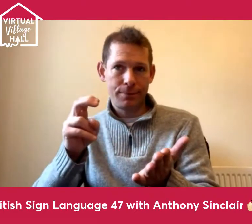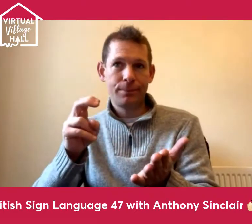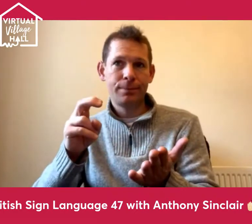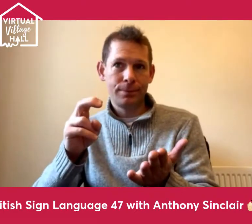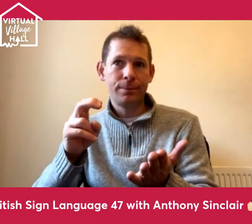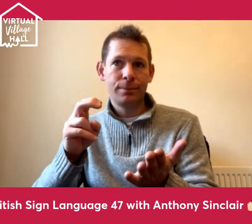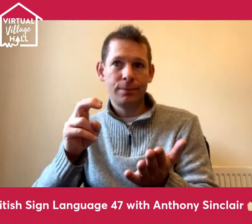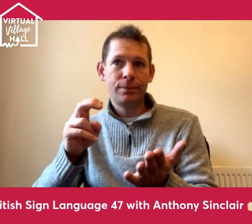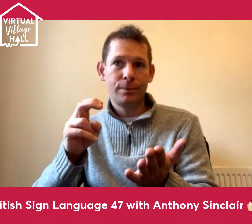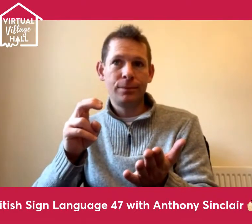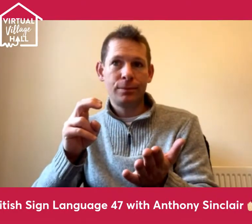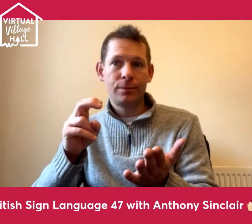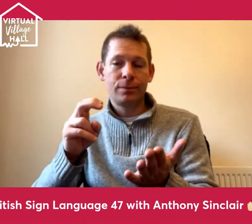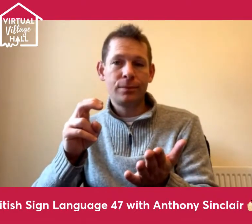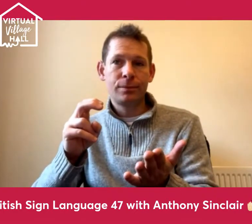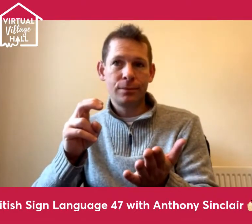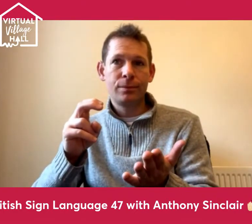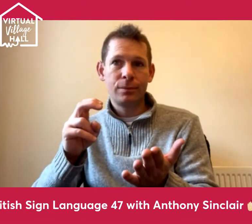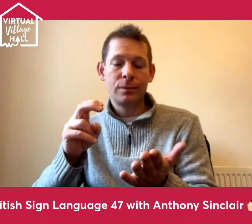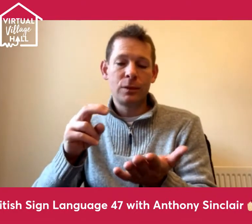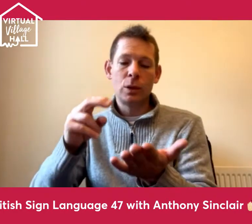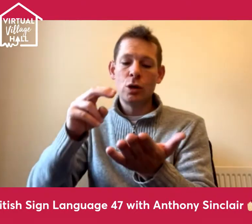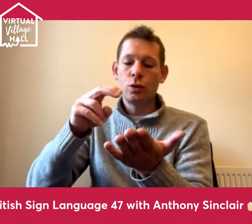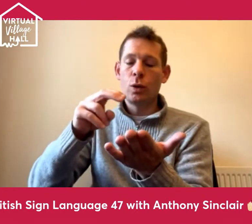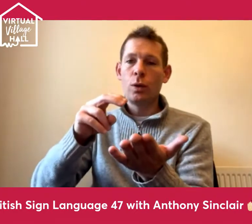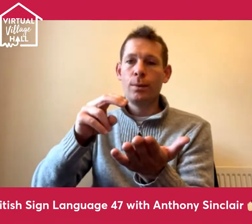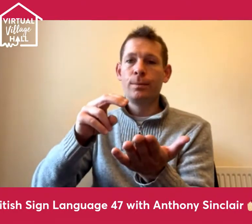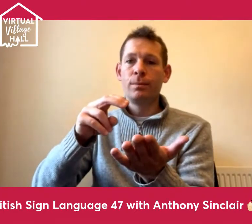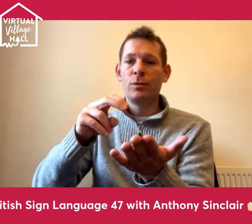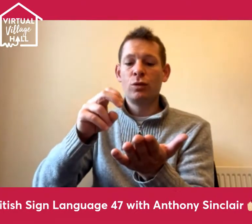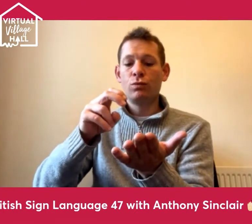Okay, so here we are using the verb to jump.